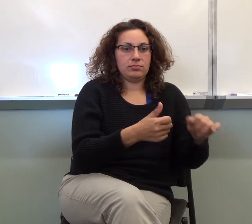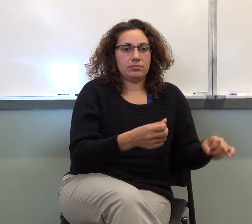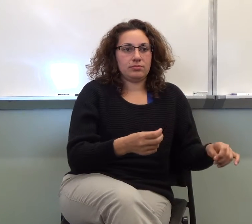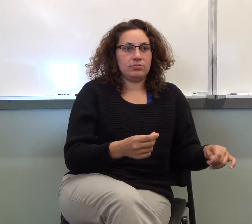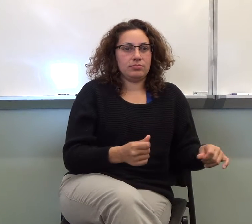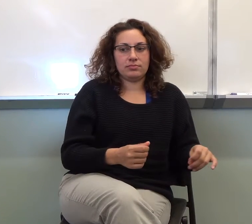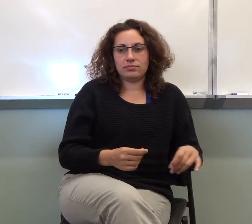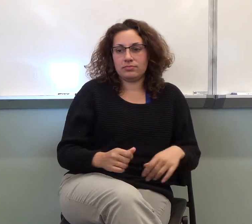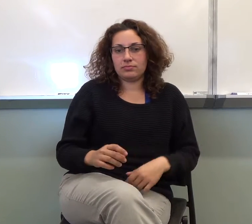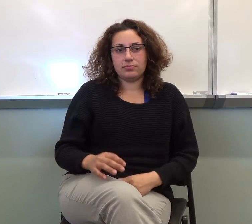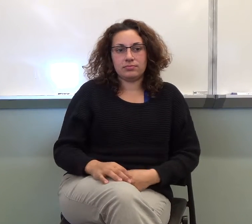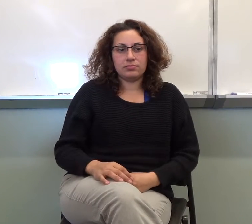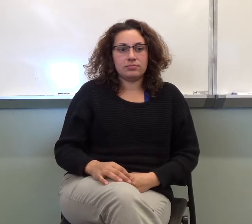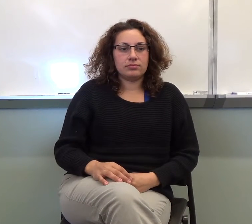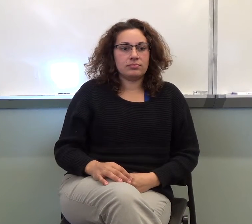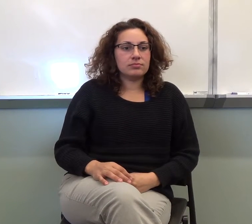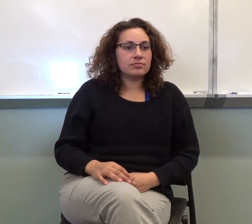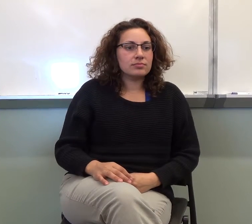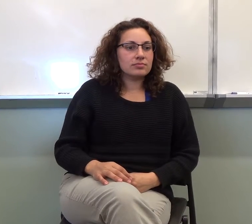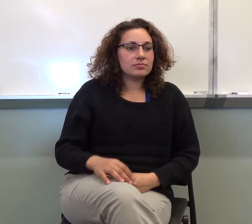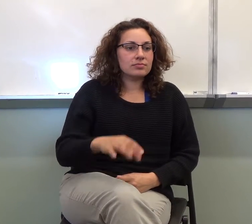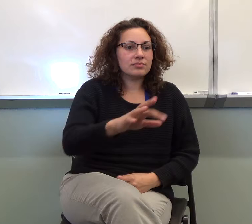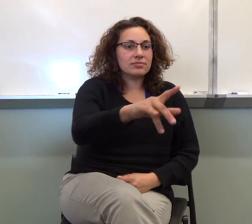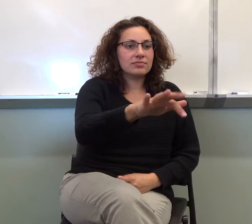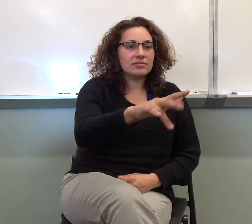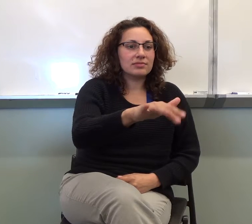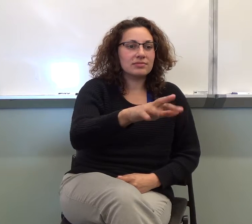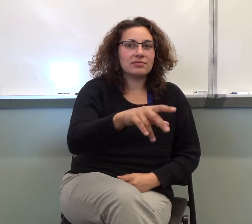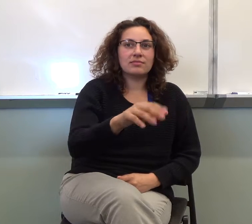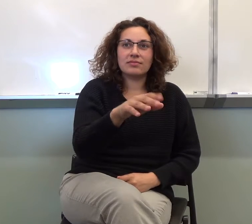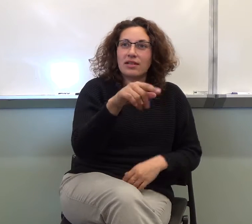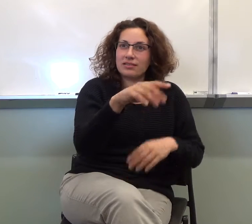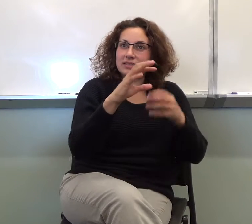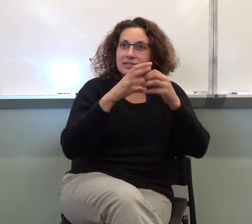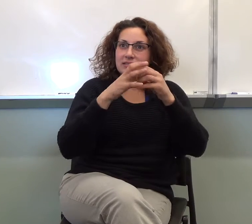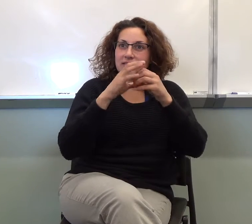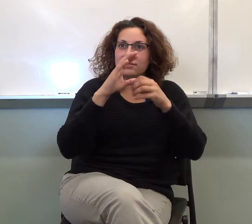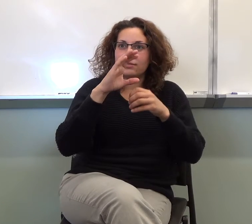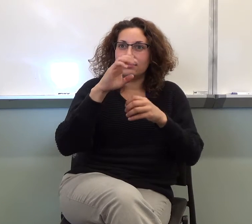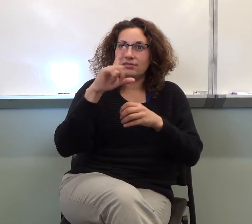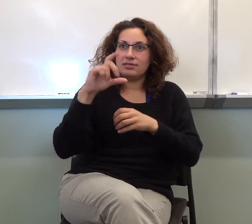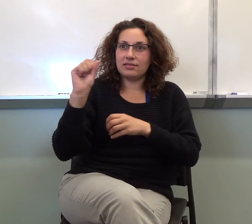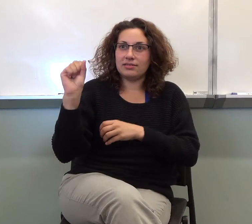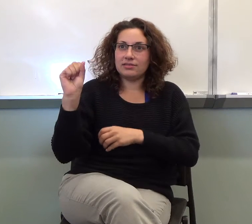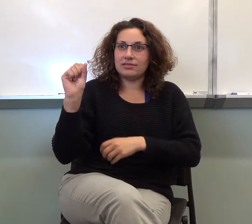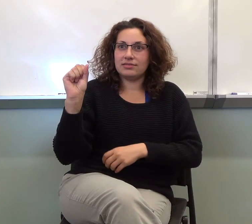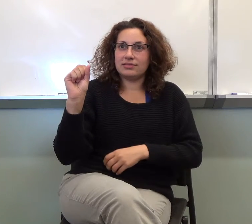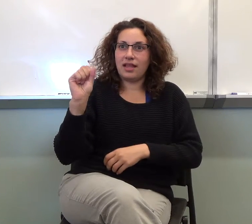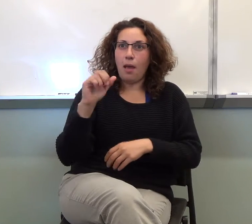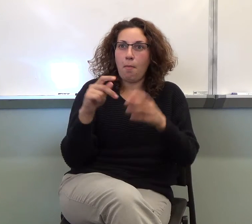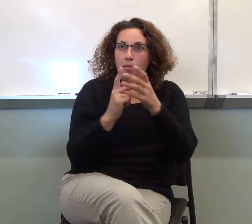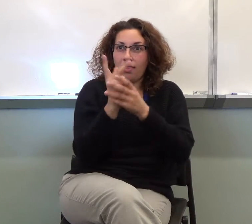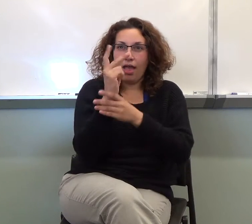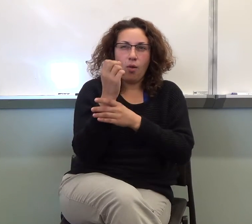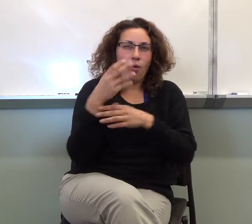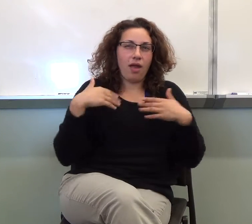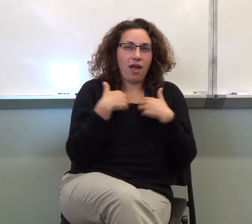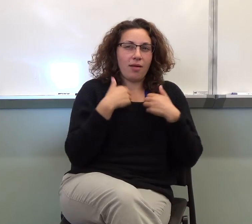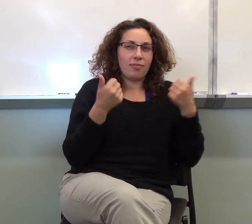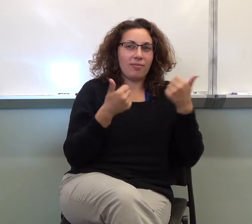our normal? No, 2? once we're finished with the next test, that's the last homework assignment. Oh, In other words, the last section of the course, you